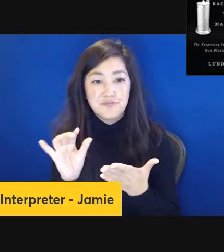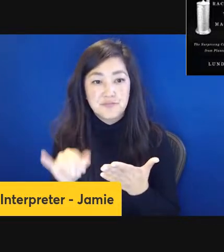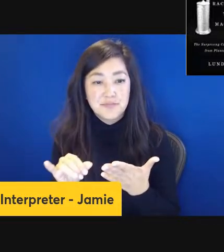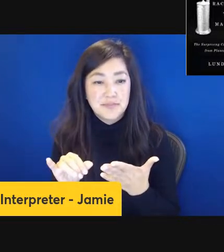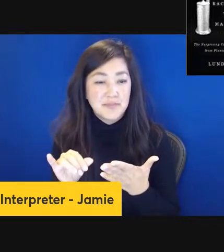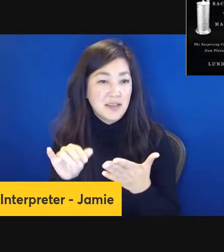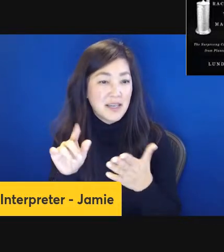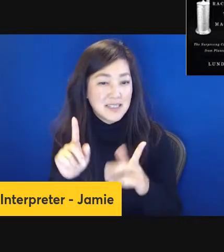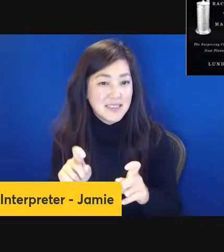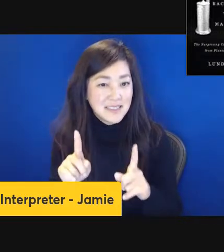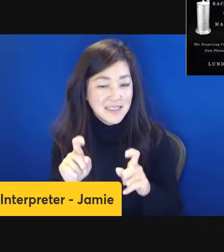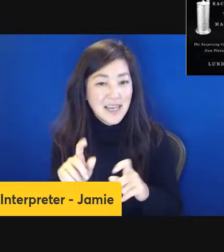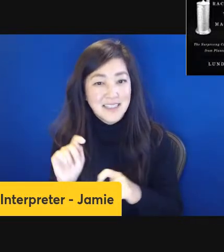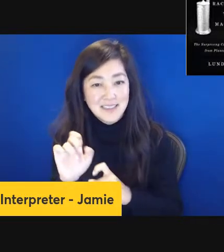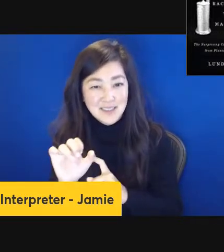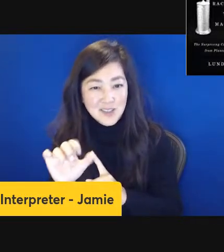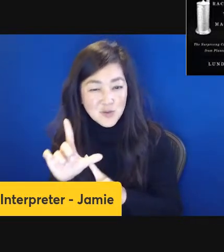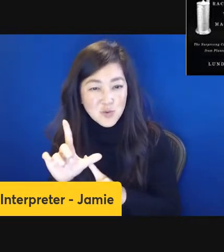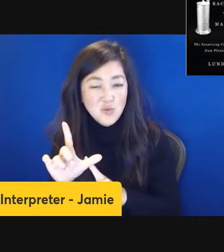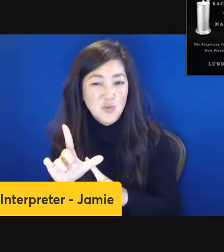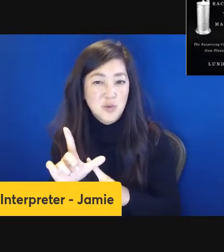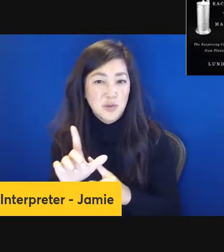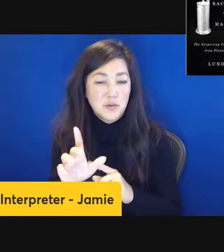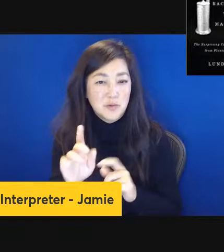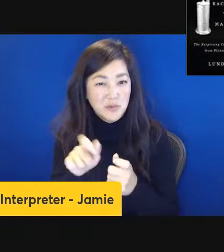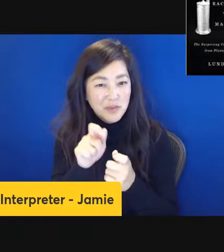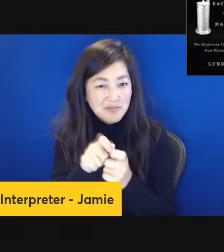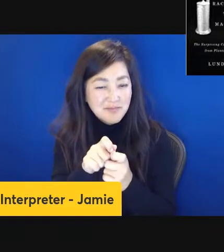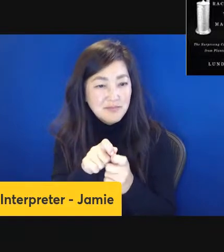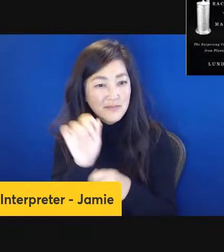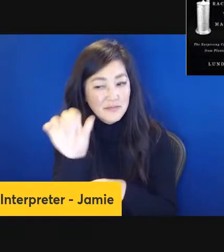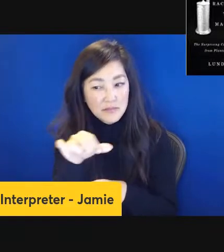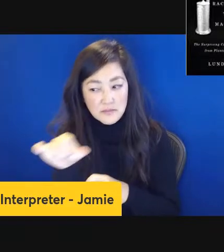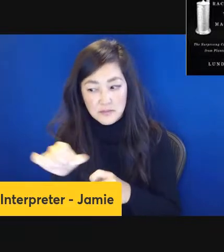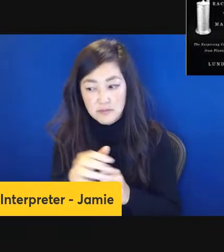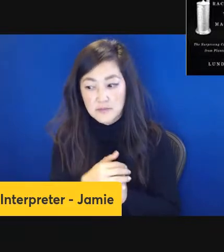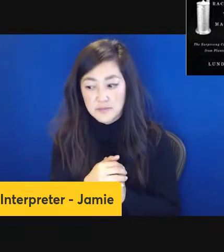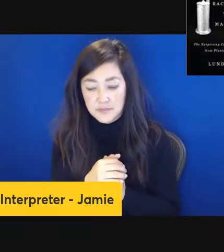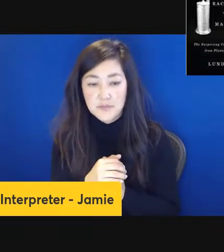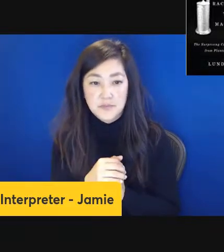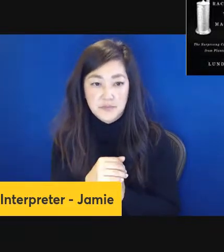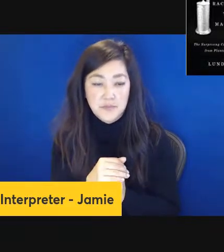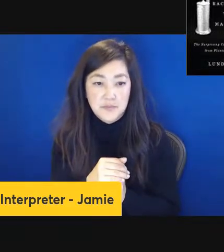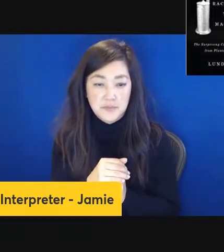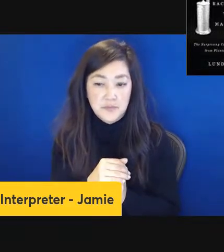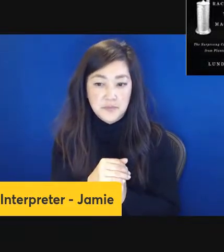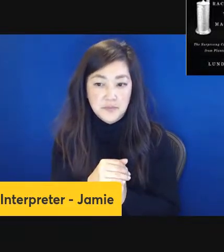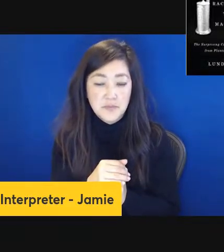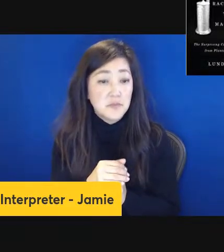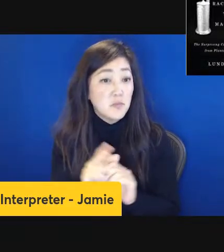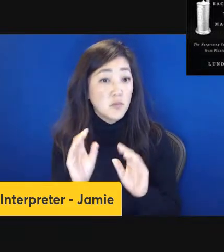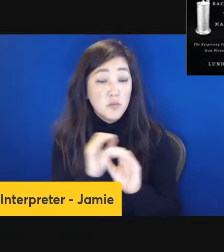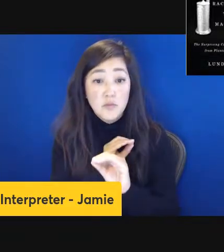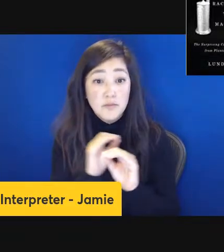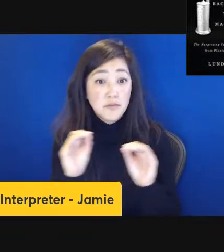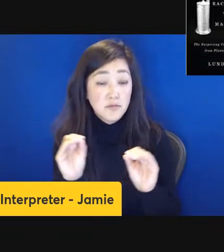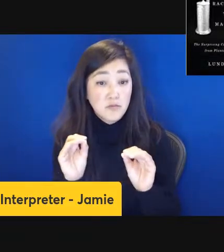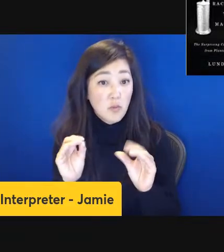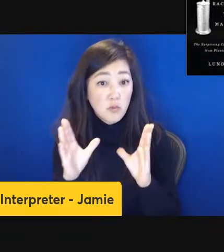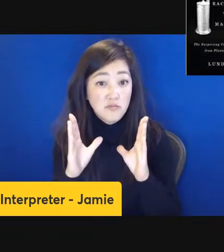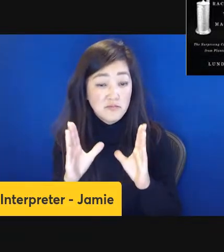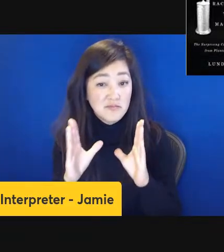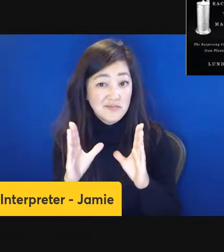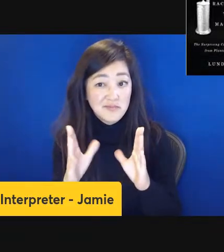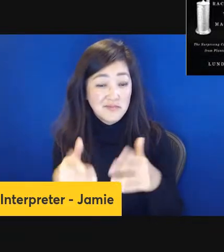was accurate, and there were debates about other technical feature of spirometry, but no attention was paid